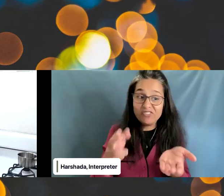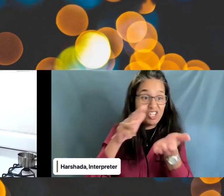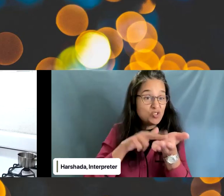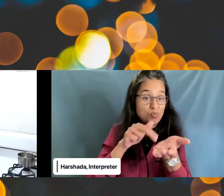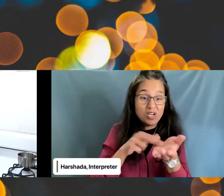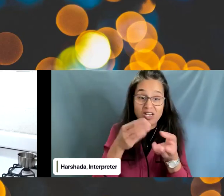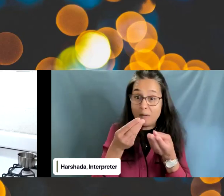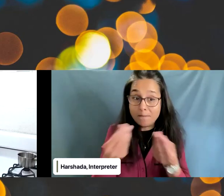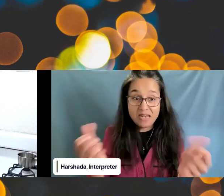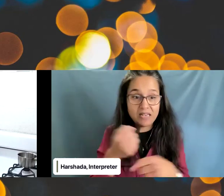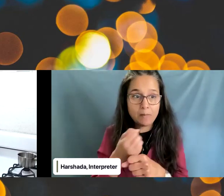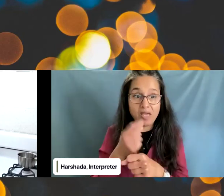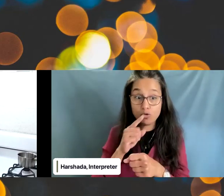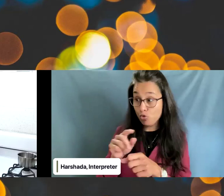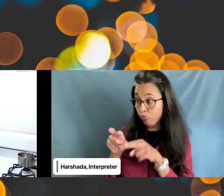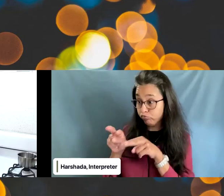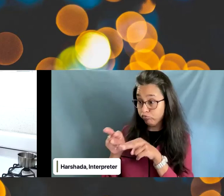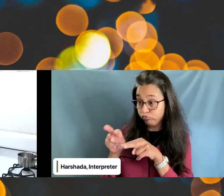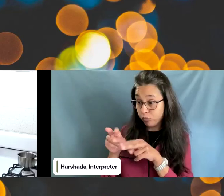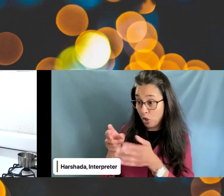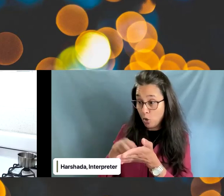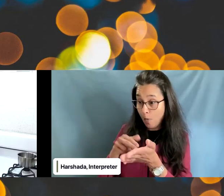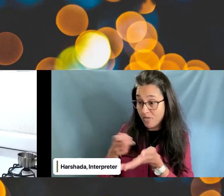You don't want it to burn, okay? So just keep stirring it from time to time.